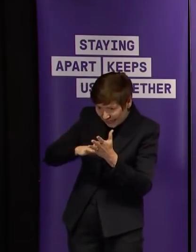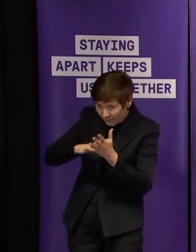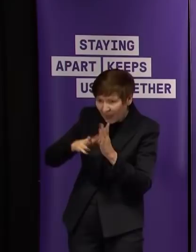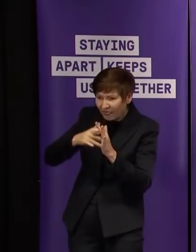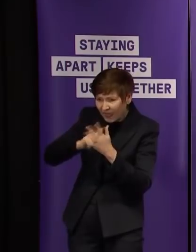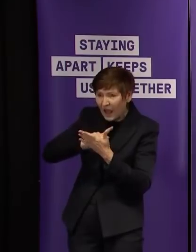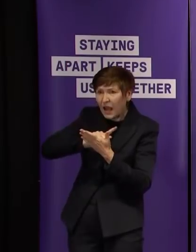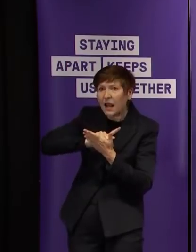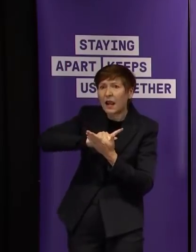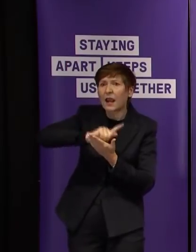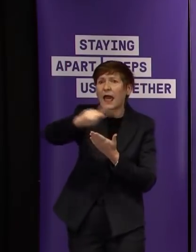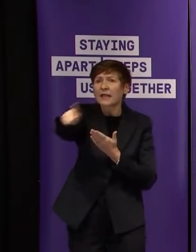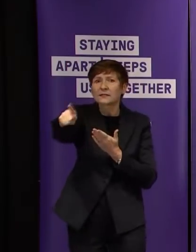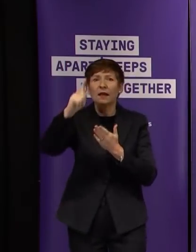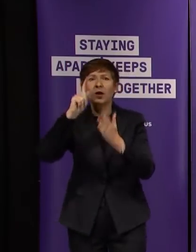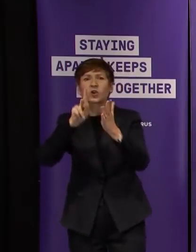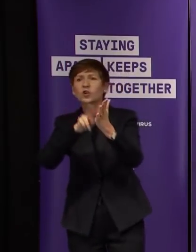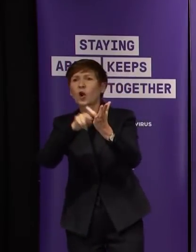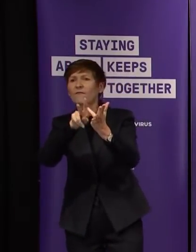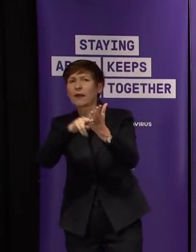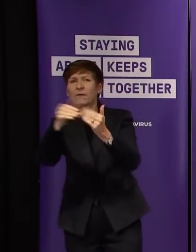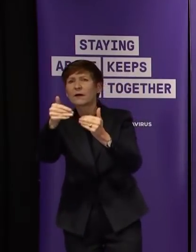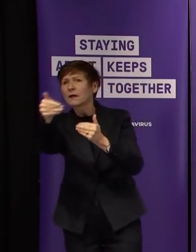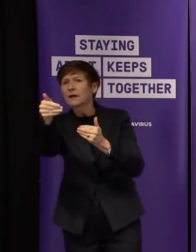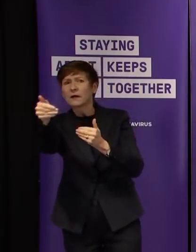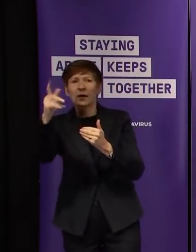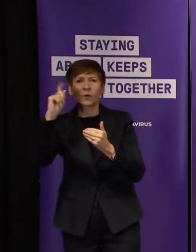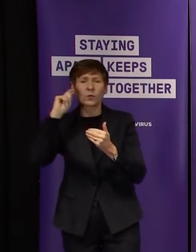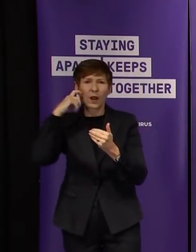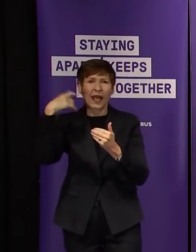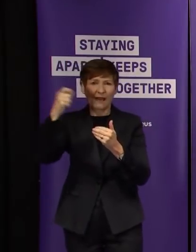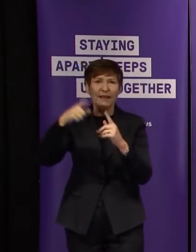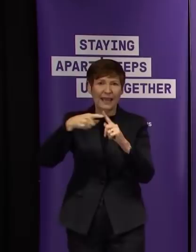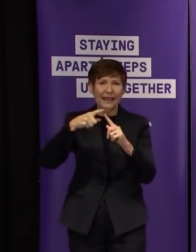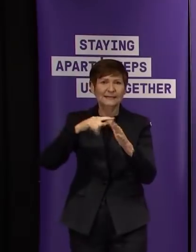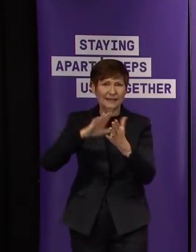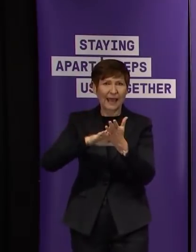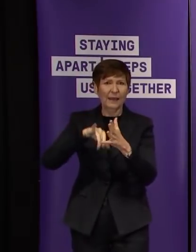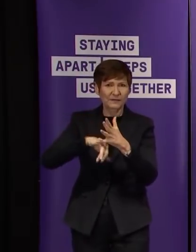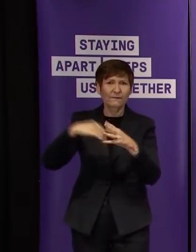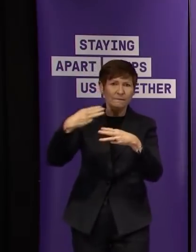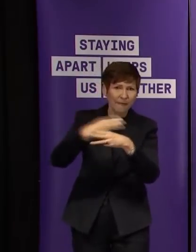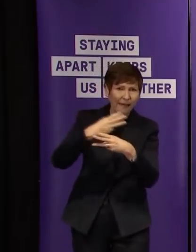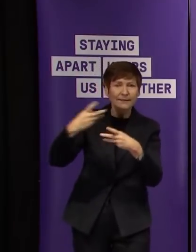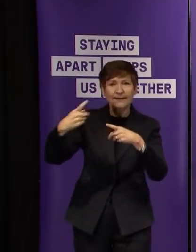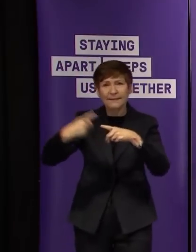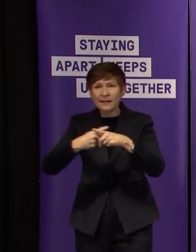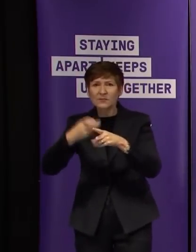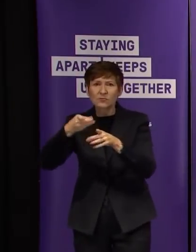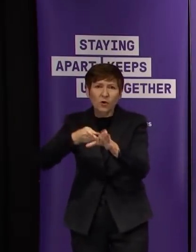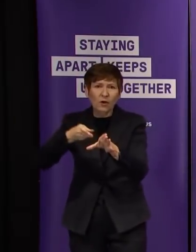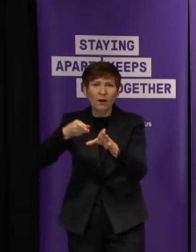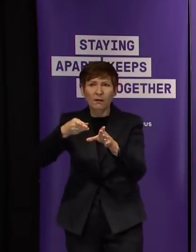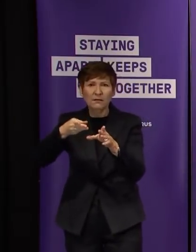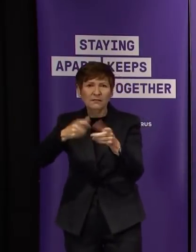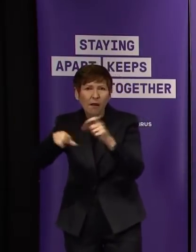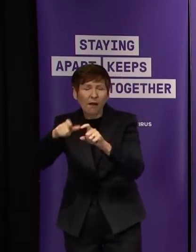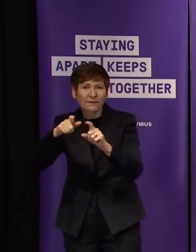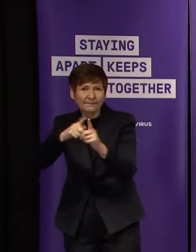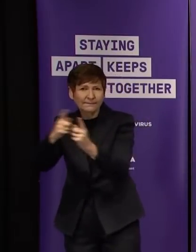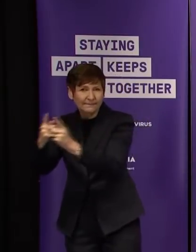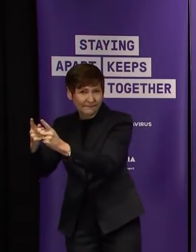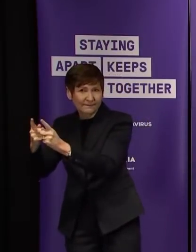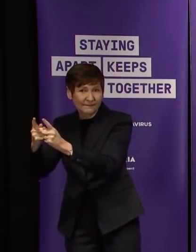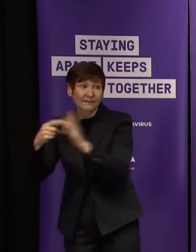in the year in a COVID safe way. The Premier and I announced some months ago confirmation of